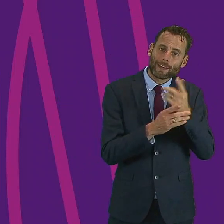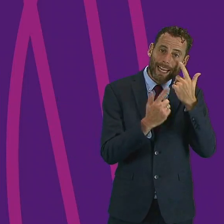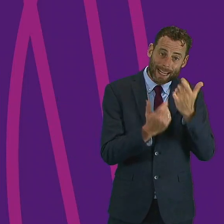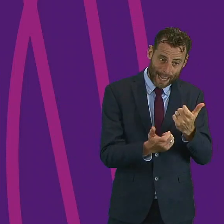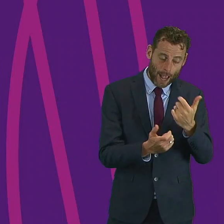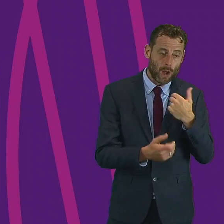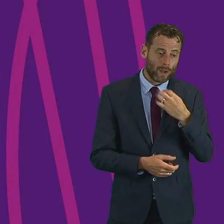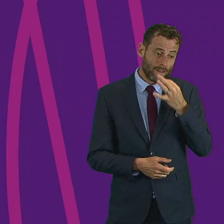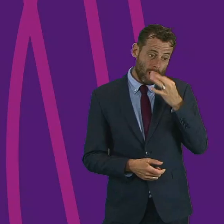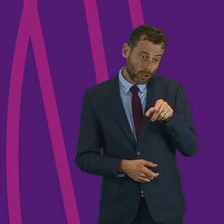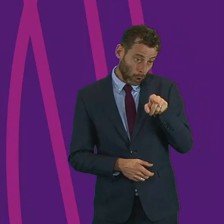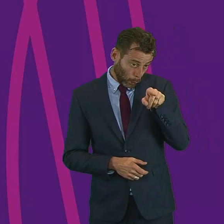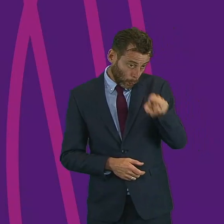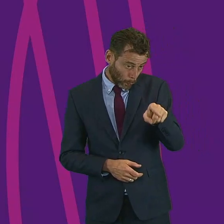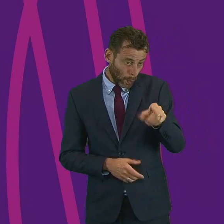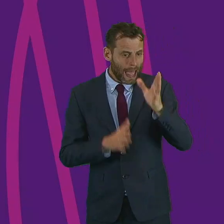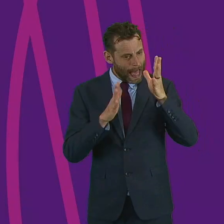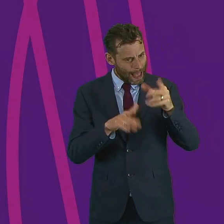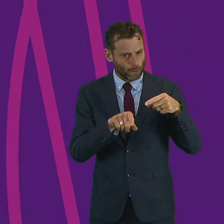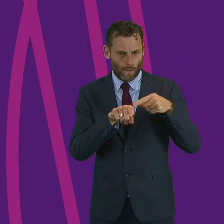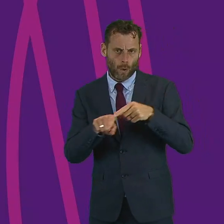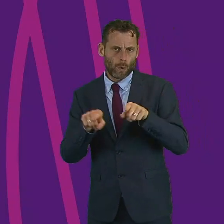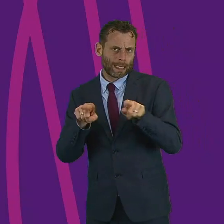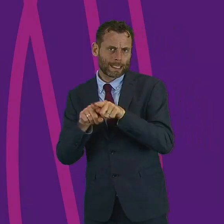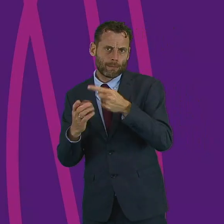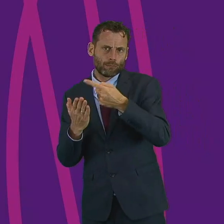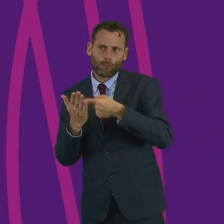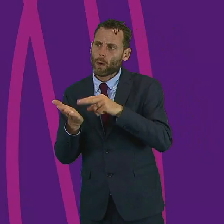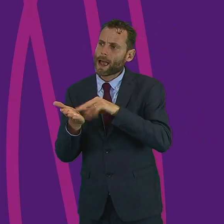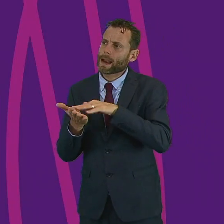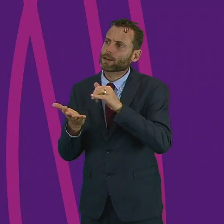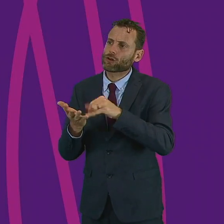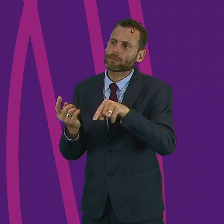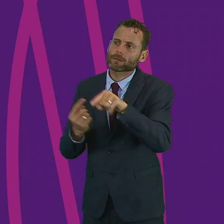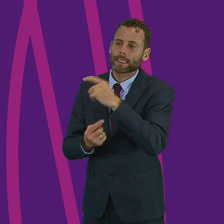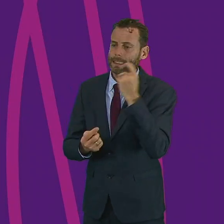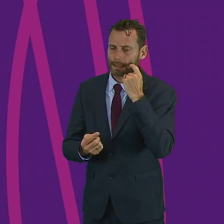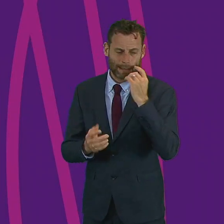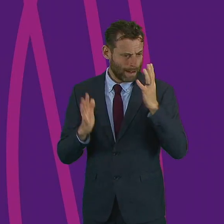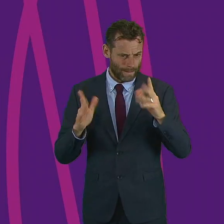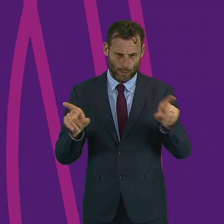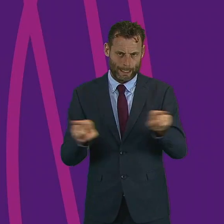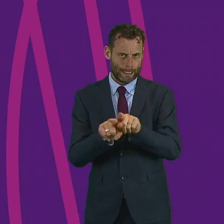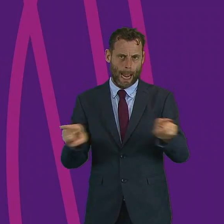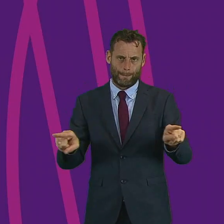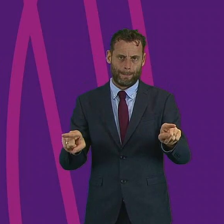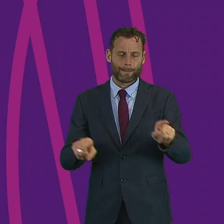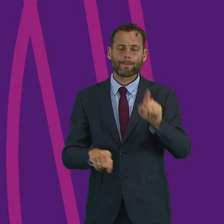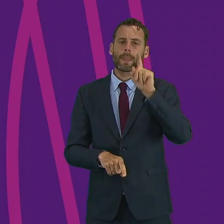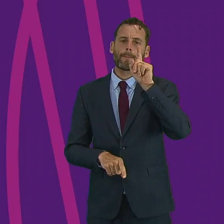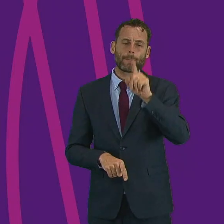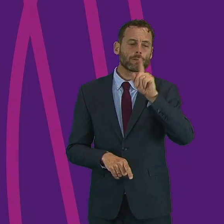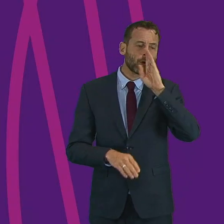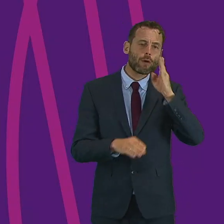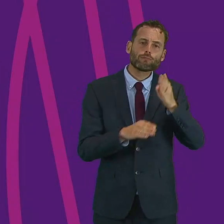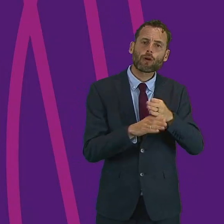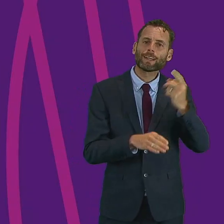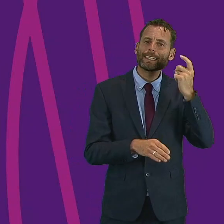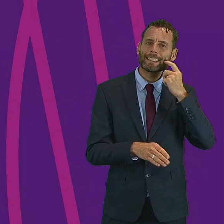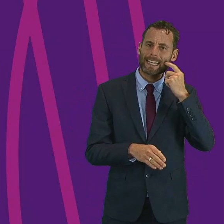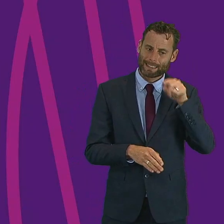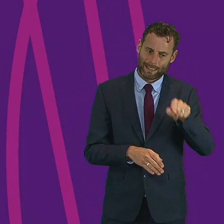you explain why private dental patients can be seen quickly, yet NHS services are not resuming, leaving constituents frustrated and in